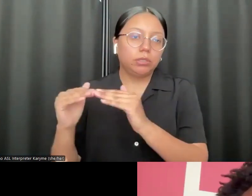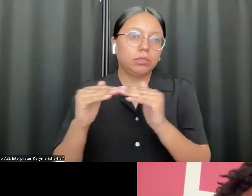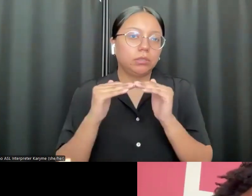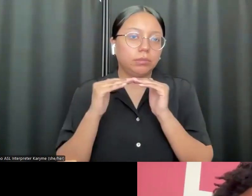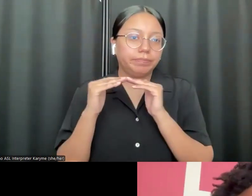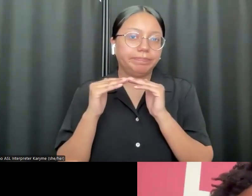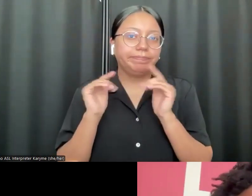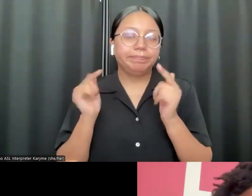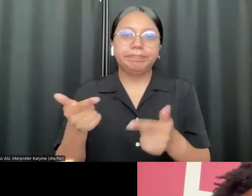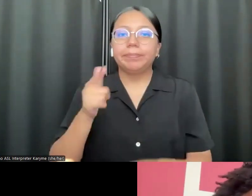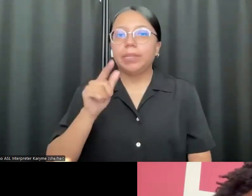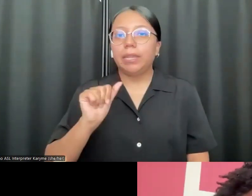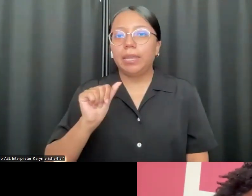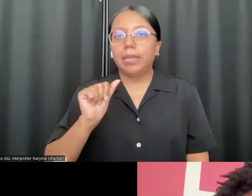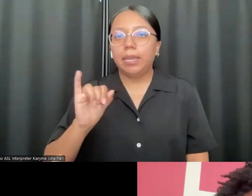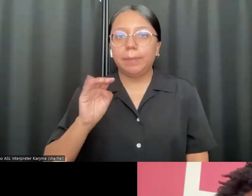Amy.